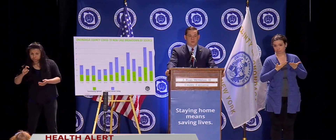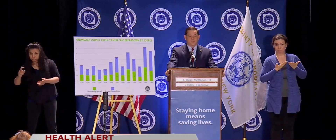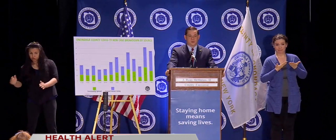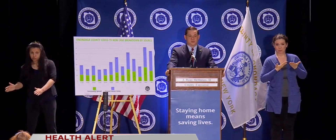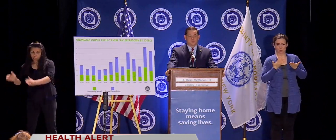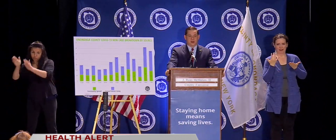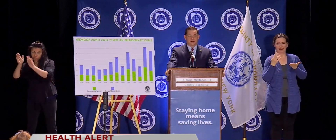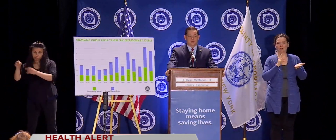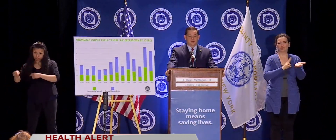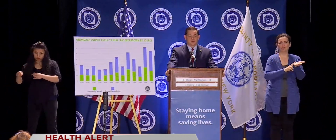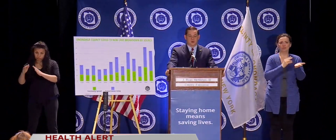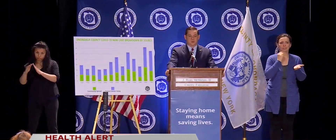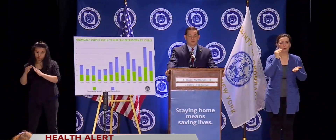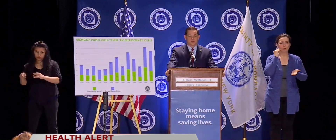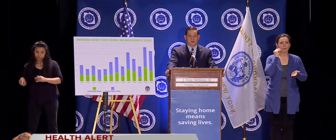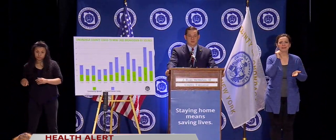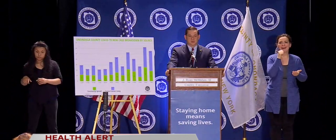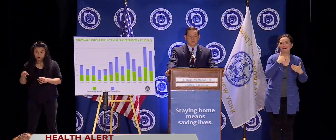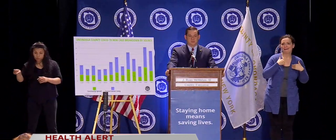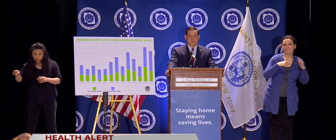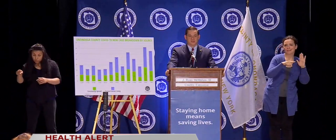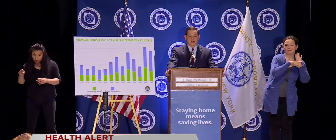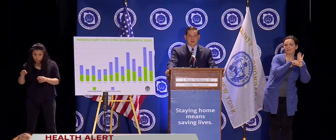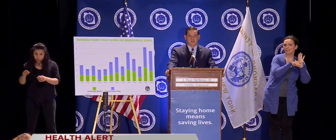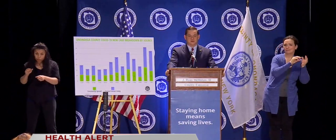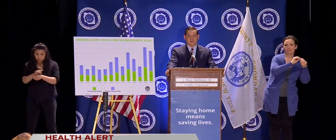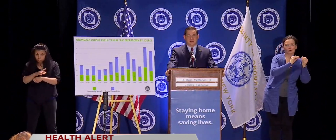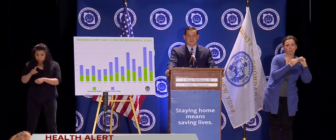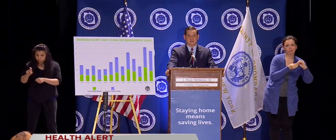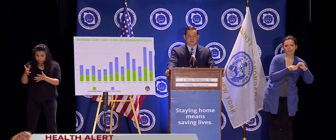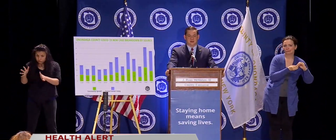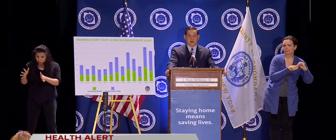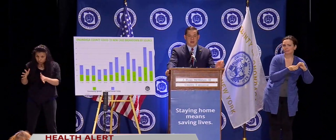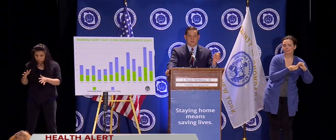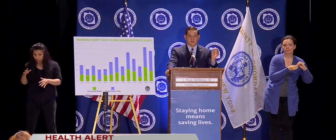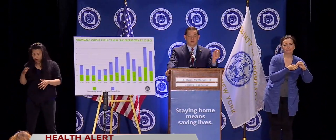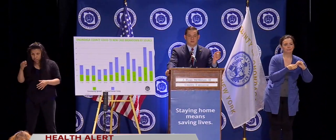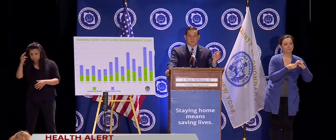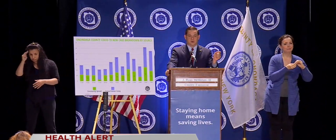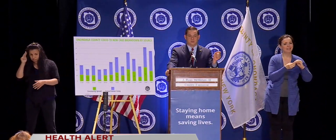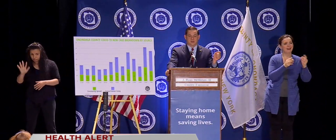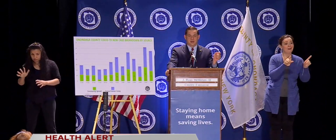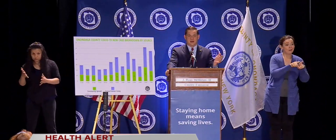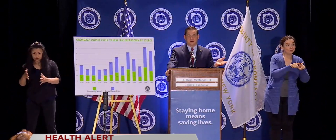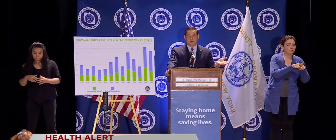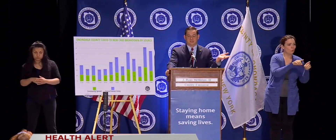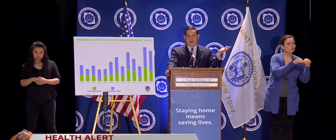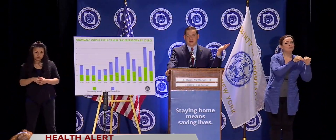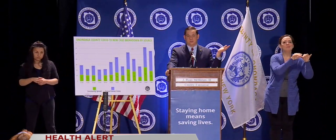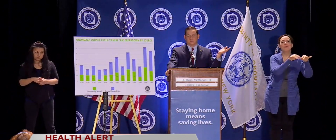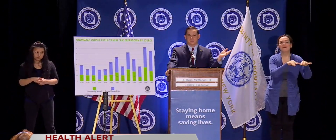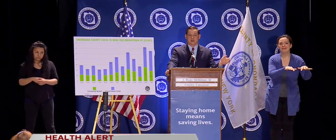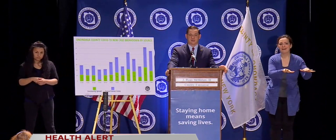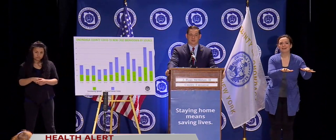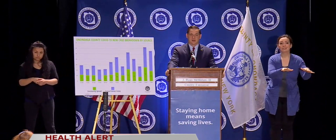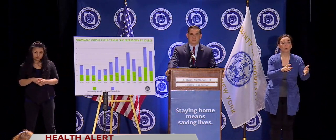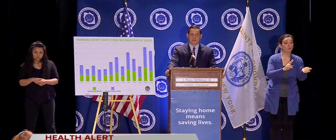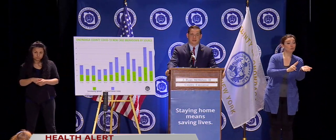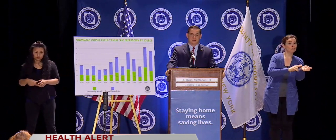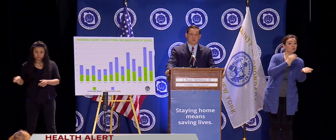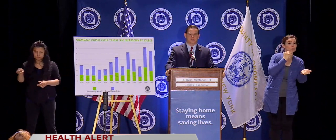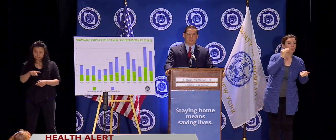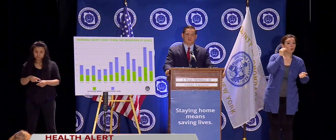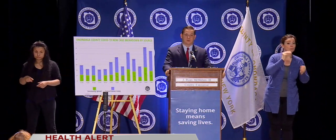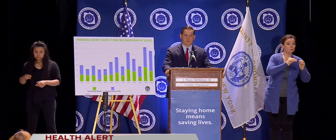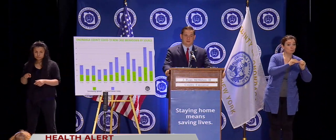we know that there is spread in nursing homes. So the percentage of tests that are happening in nursing homes have a much higher percentage than